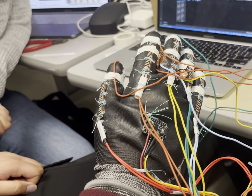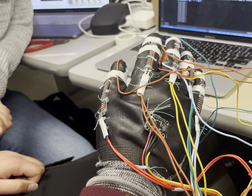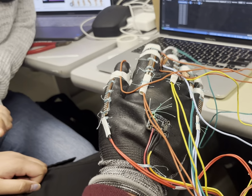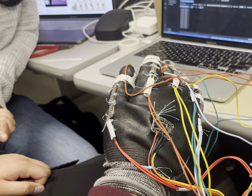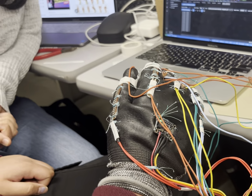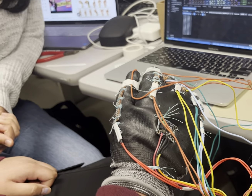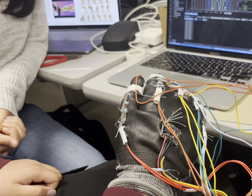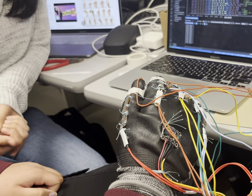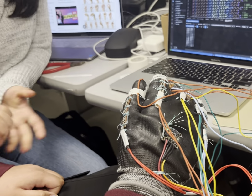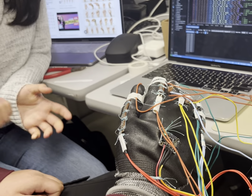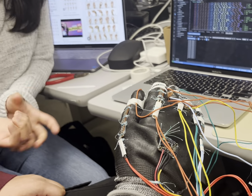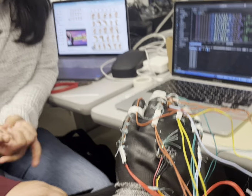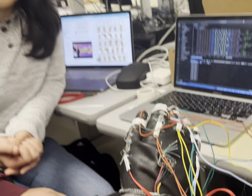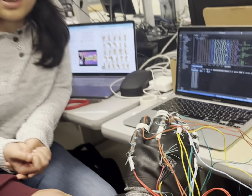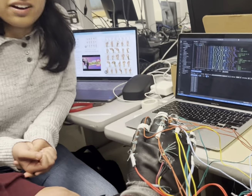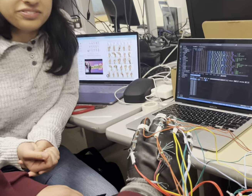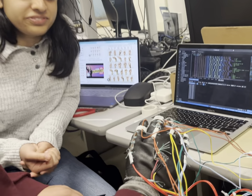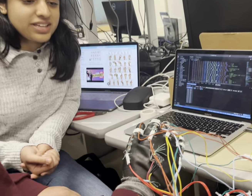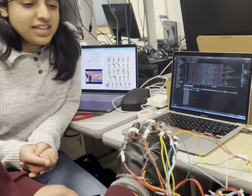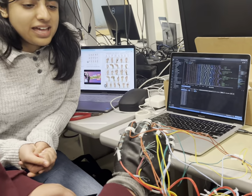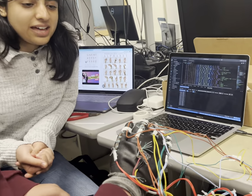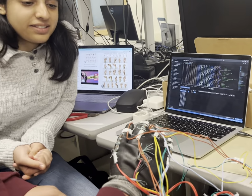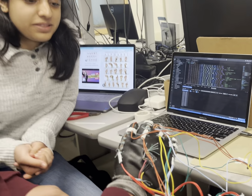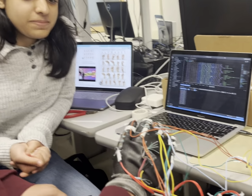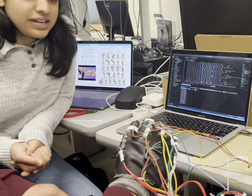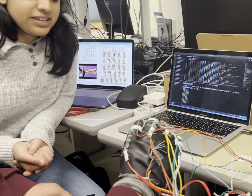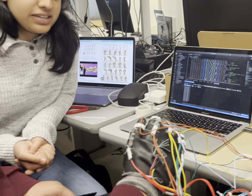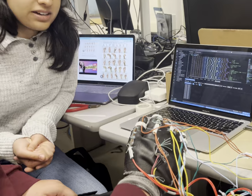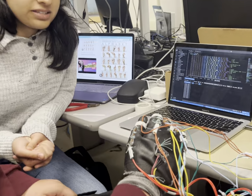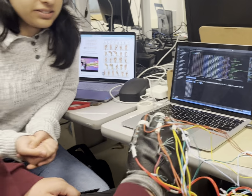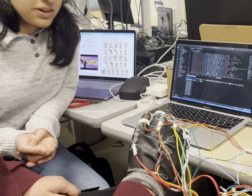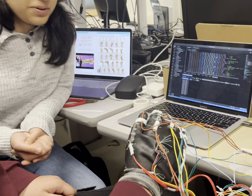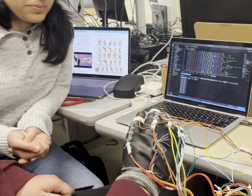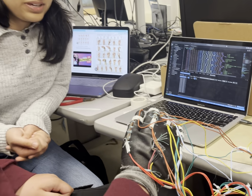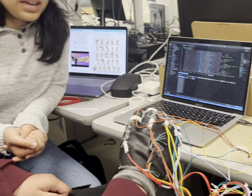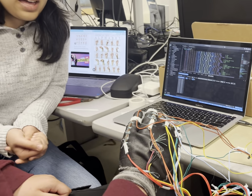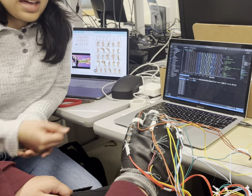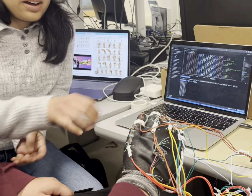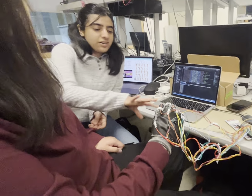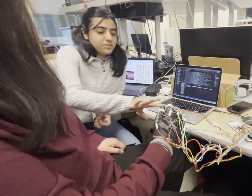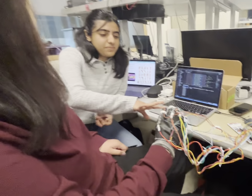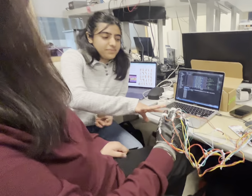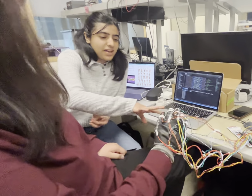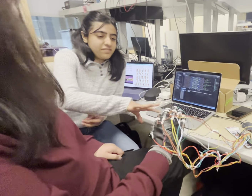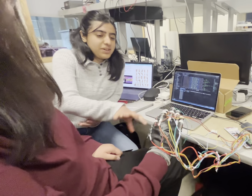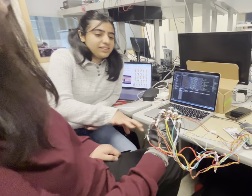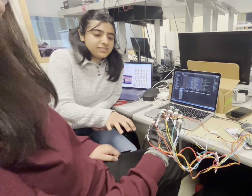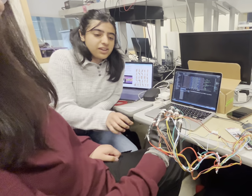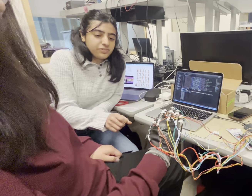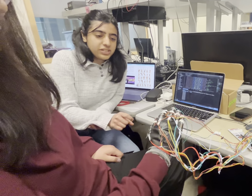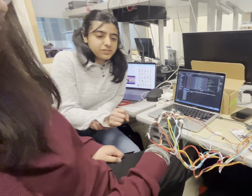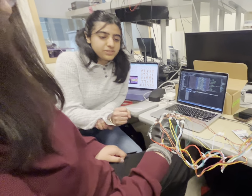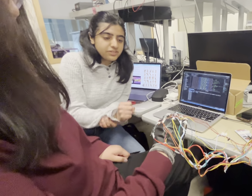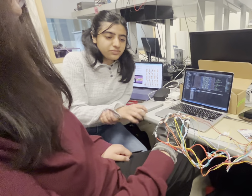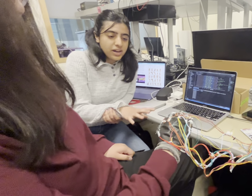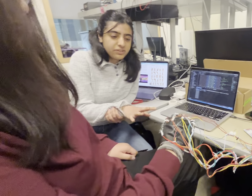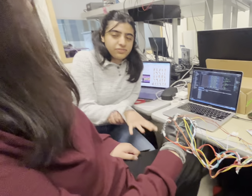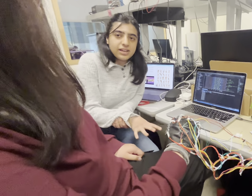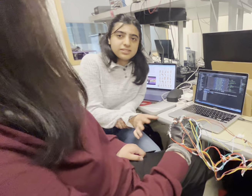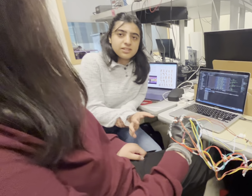language detection glove, and the main idea is we have made this glove that uses 5 flex sensors,